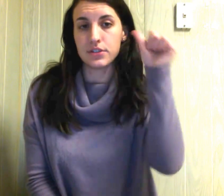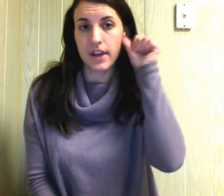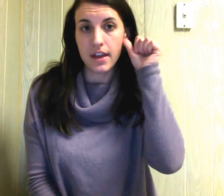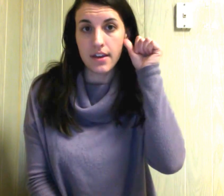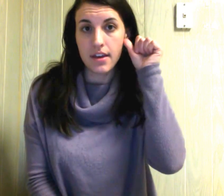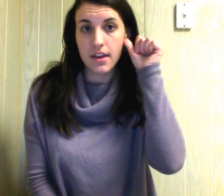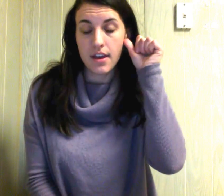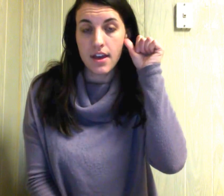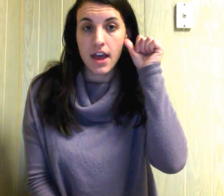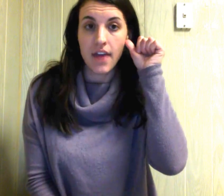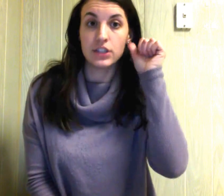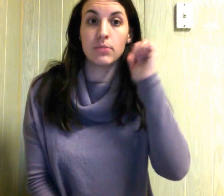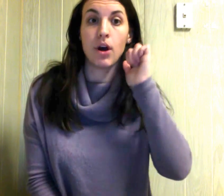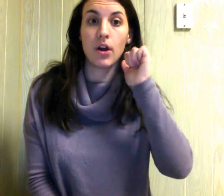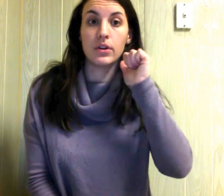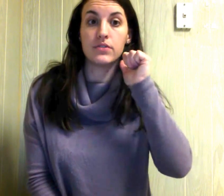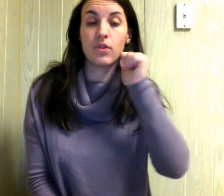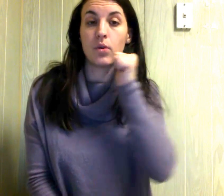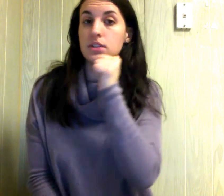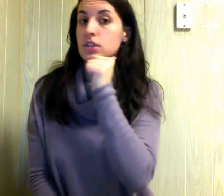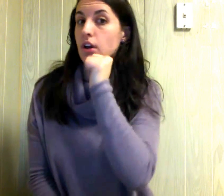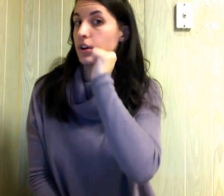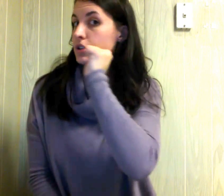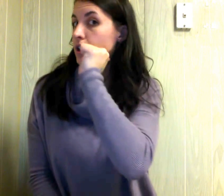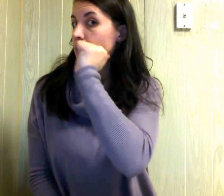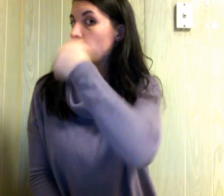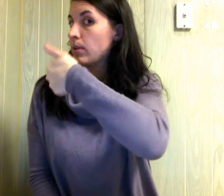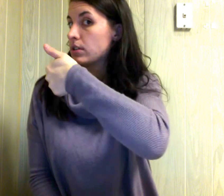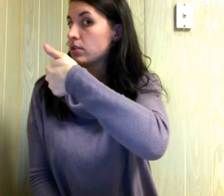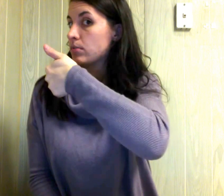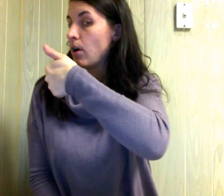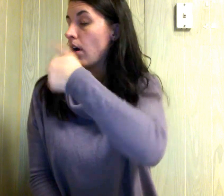Yesterday. And then tomorrow is forward. So you're just going to go push tomorrow.